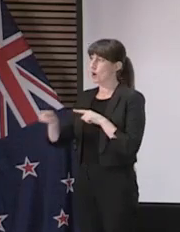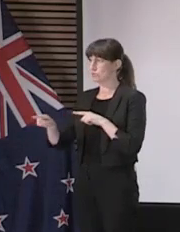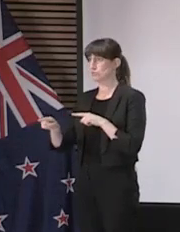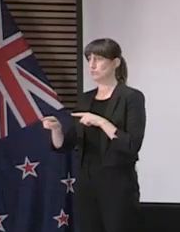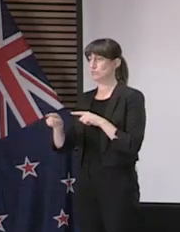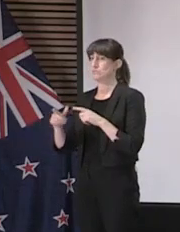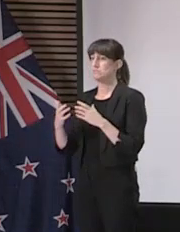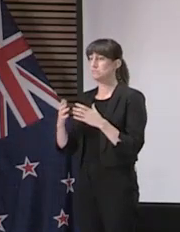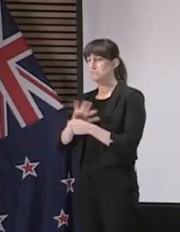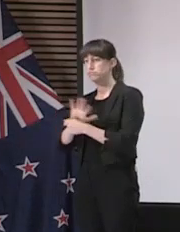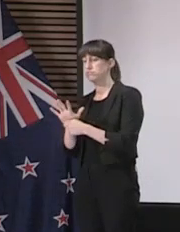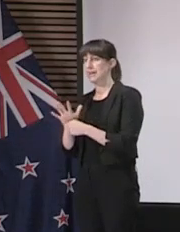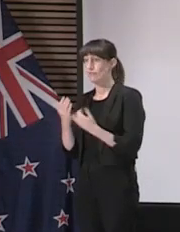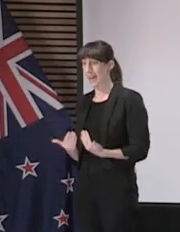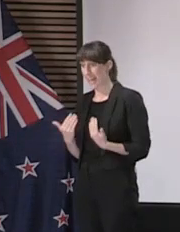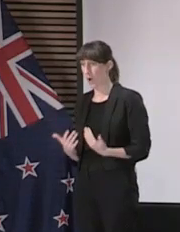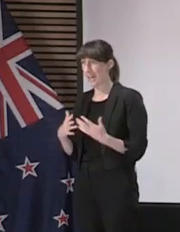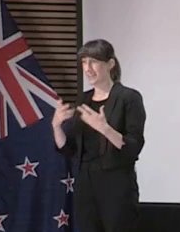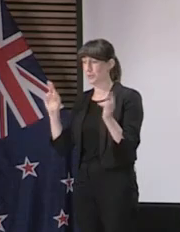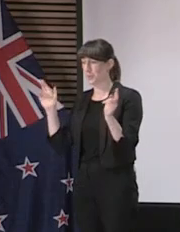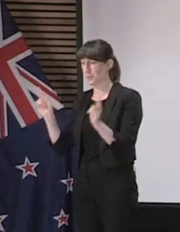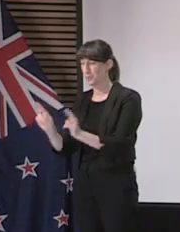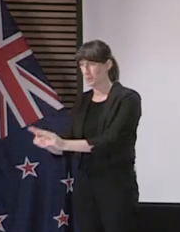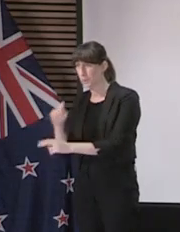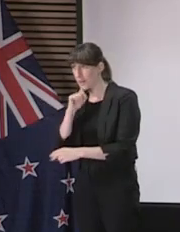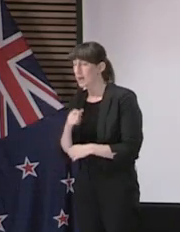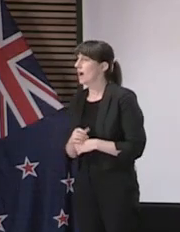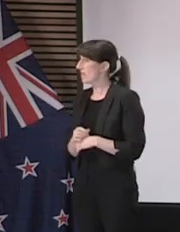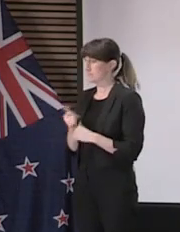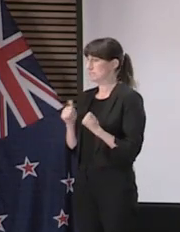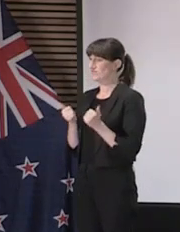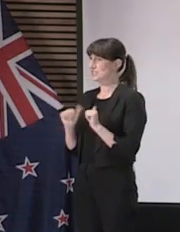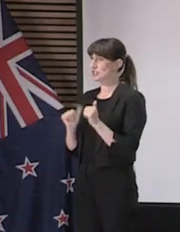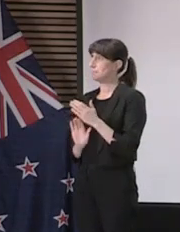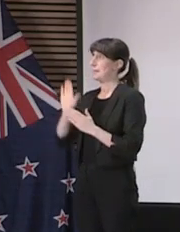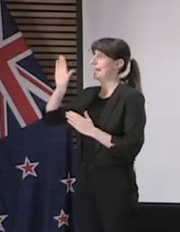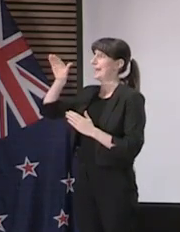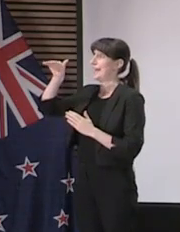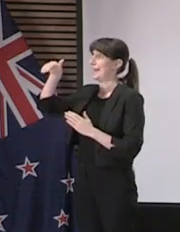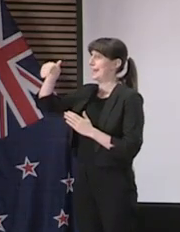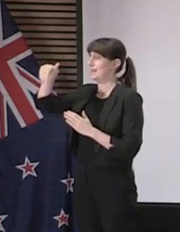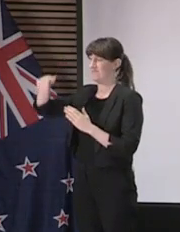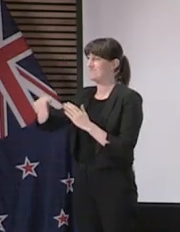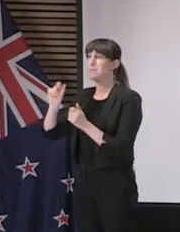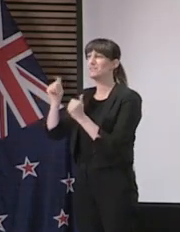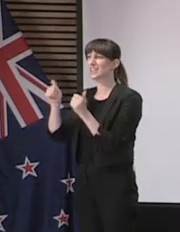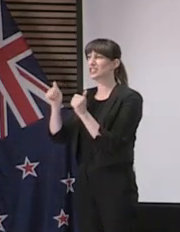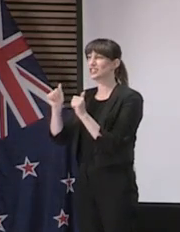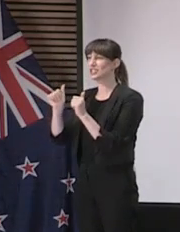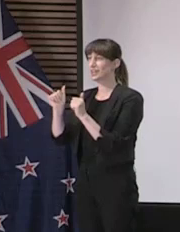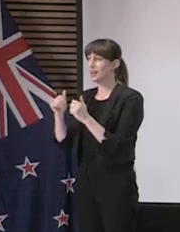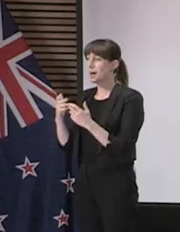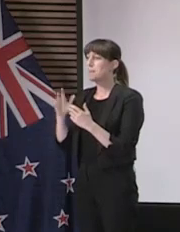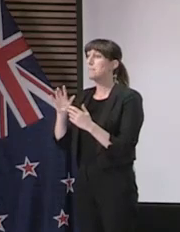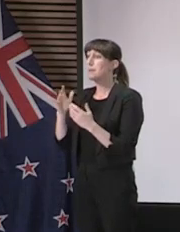experiencing the bulk of the current, peak that we had, and we're past that peak, but not out of the woods. So yes, there